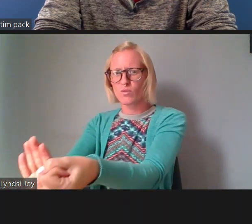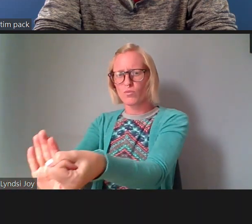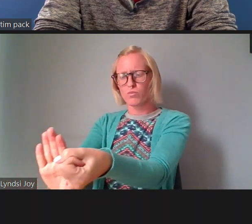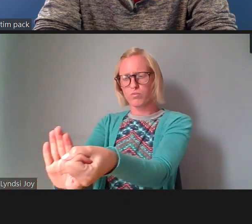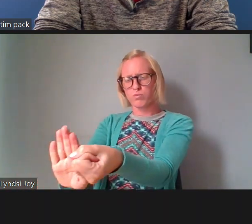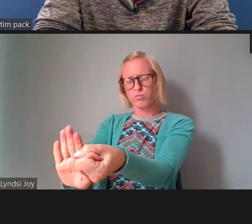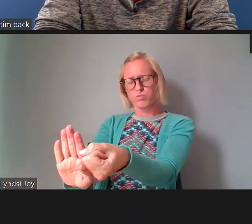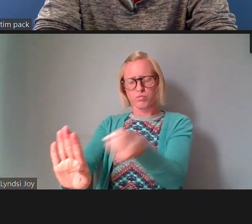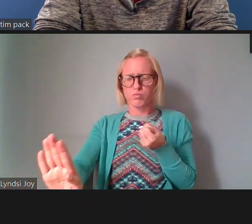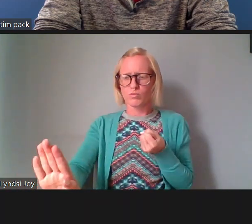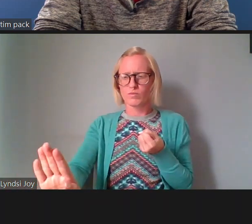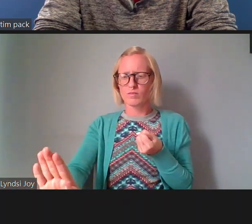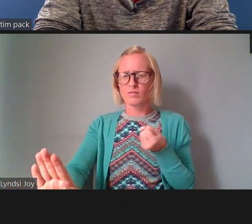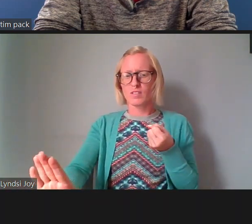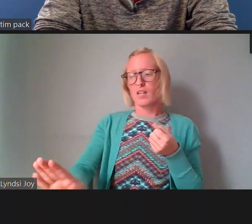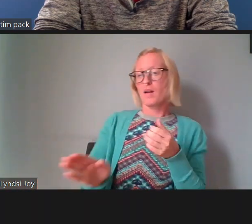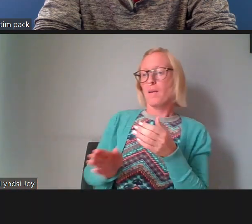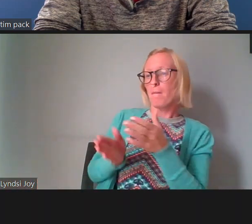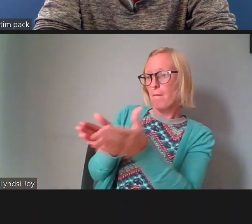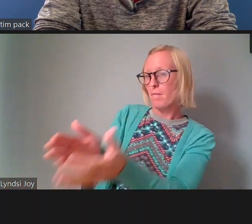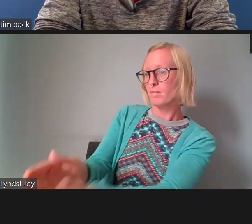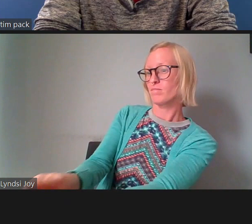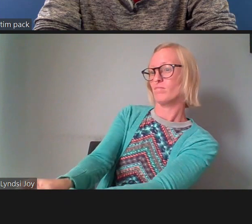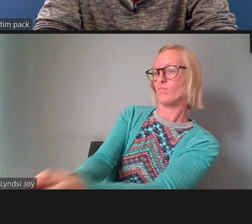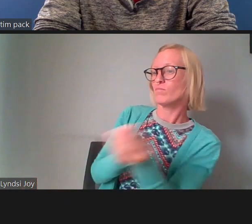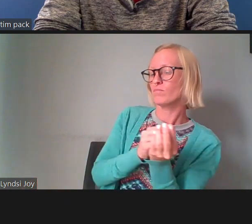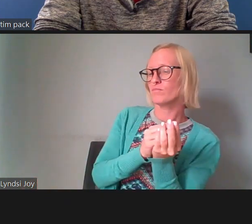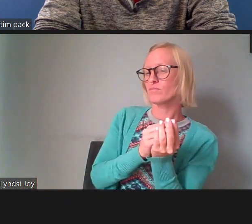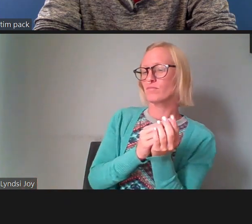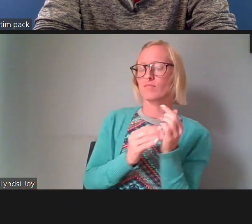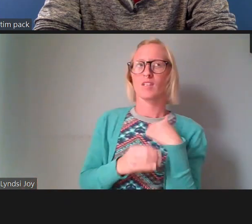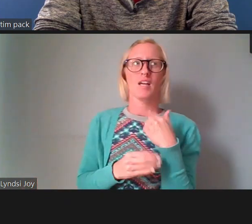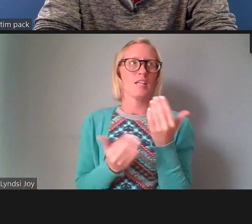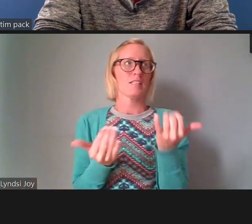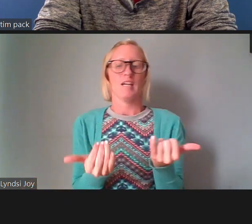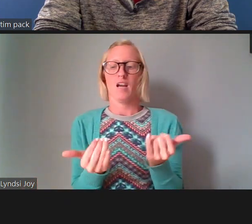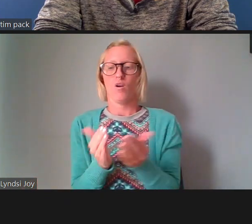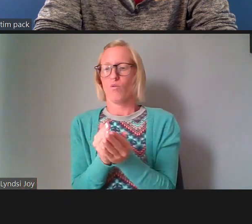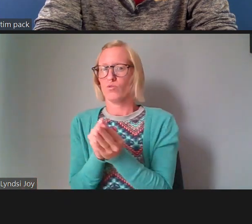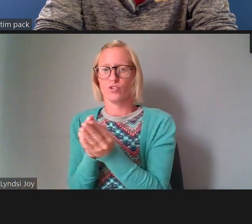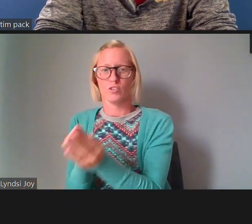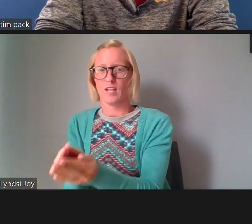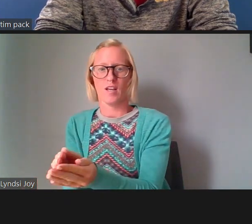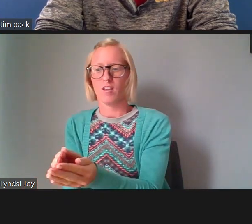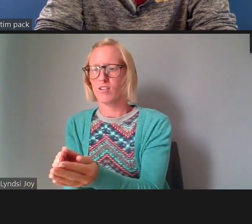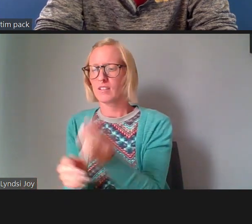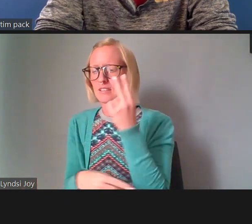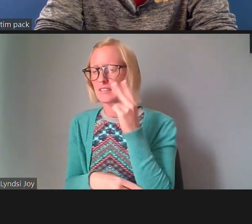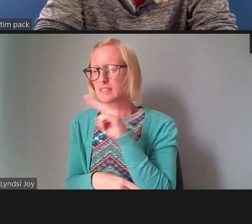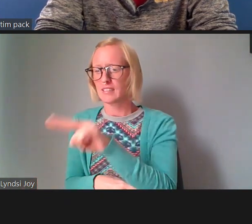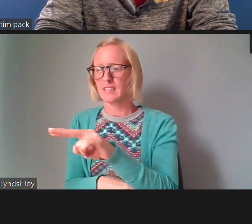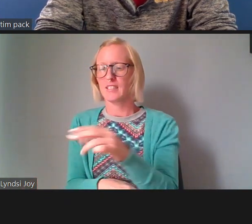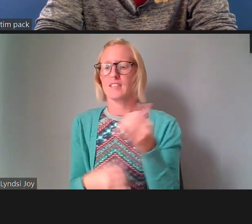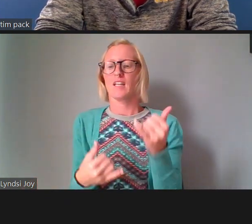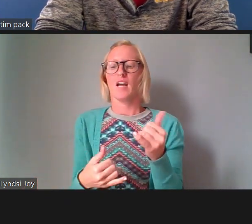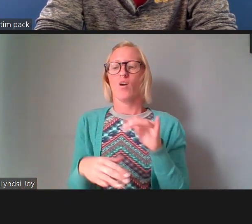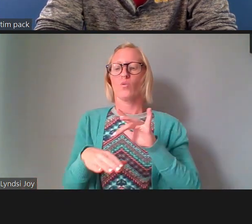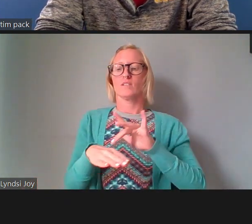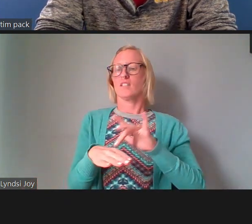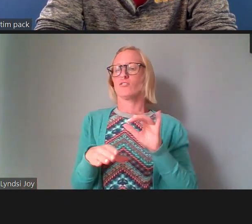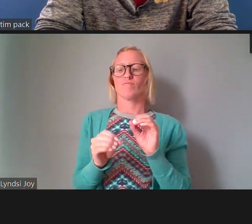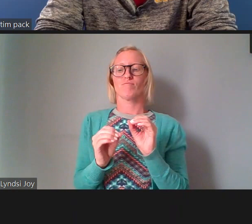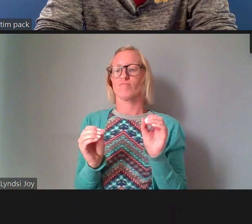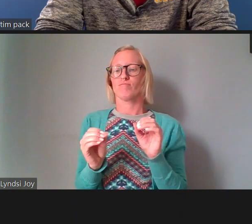dripping, and Piggy could make a grab. Now the shell was no longer a thing seen but not to be touched. Ralph, too,